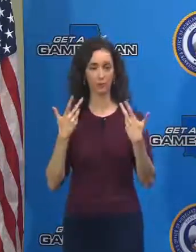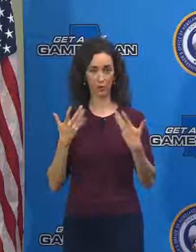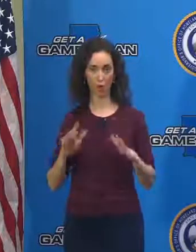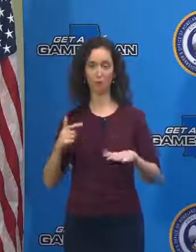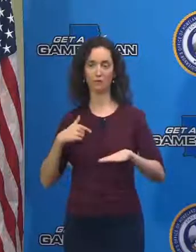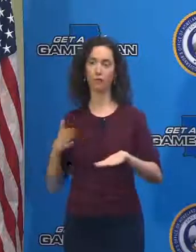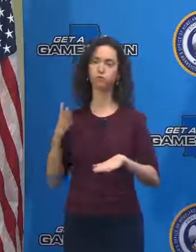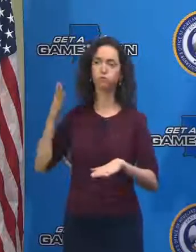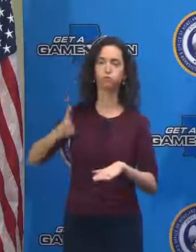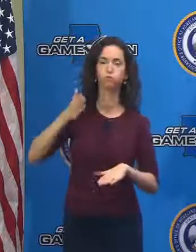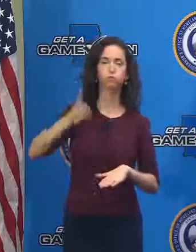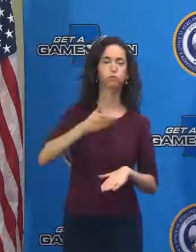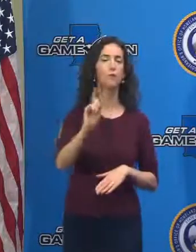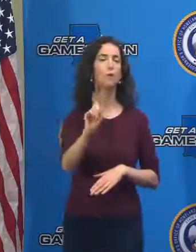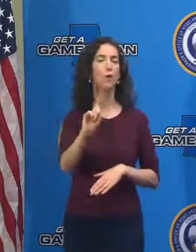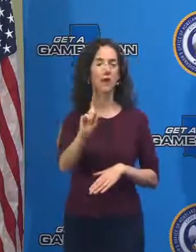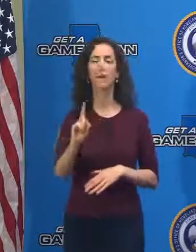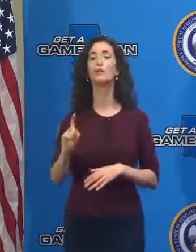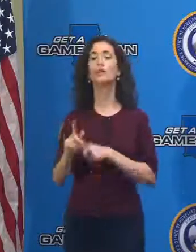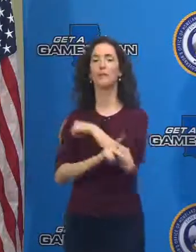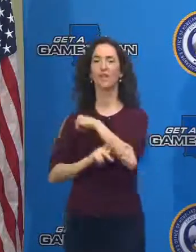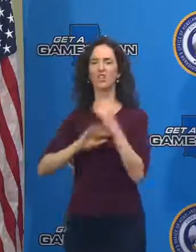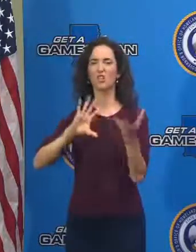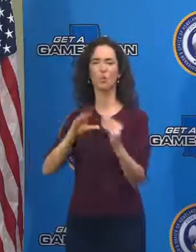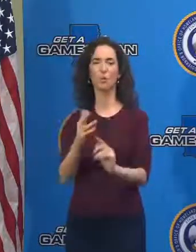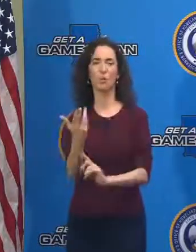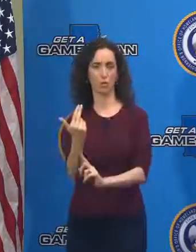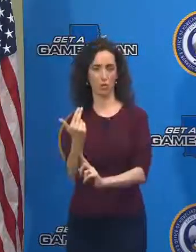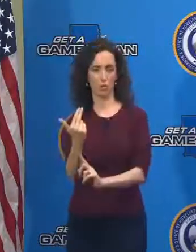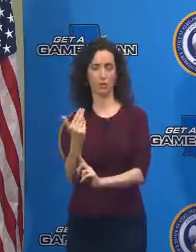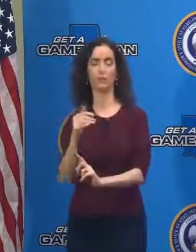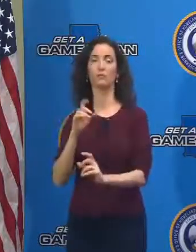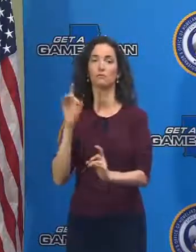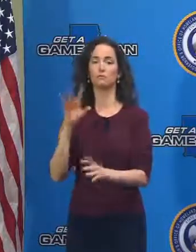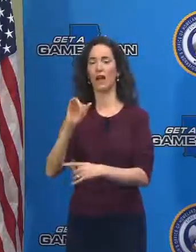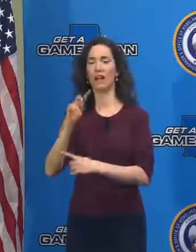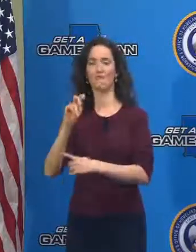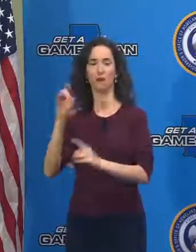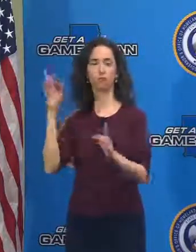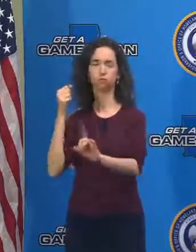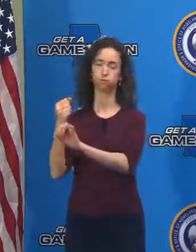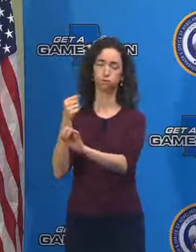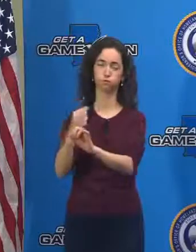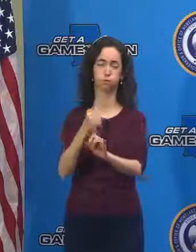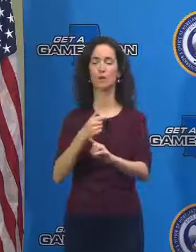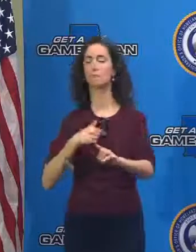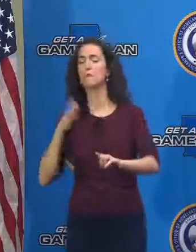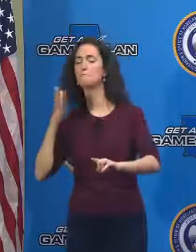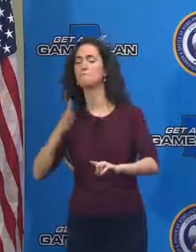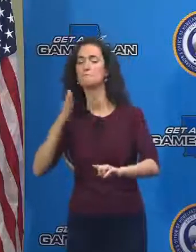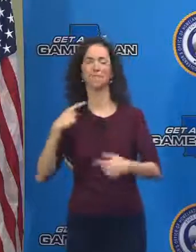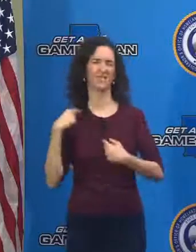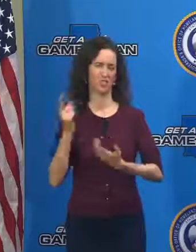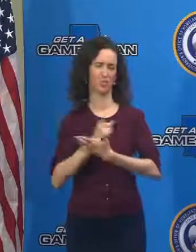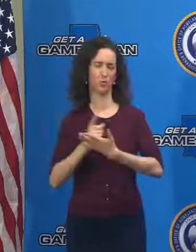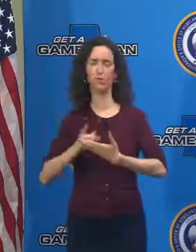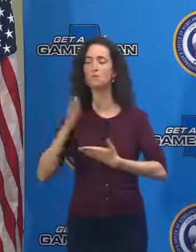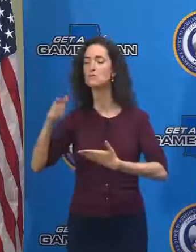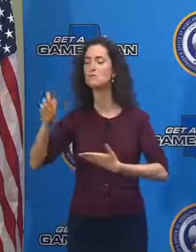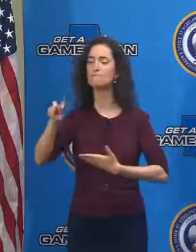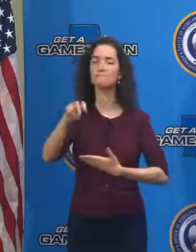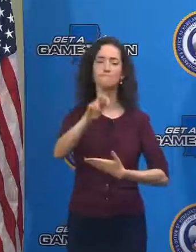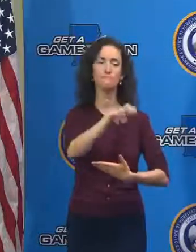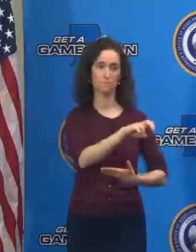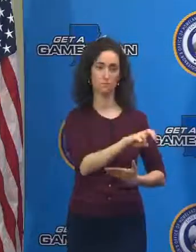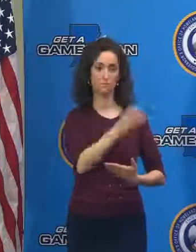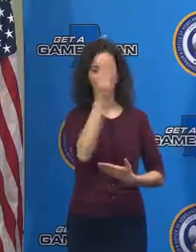from Hurricane Ida. We did that over the past week, and I can tell you that we obviously have an awful